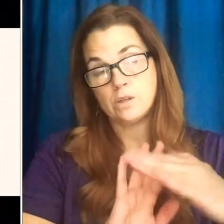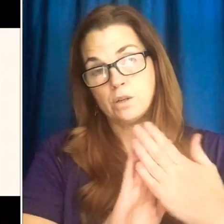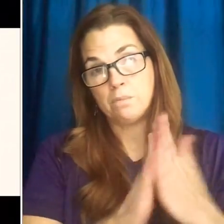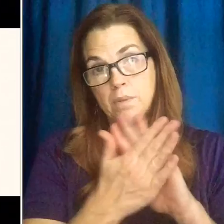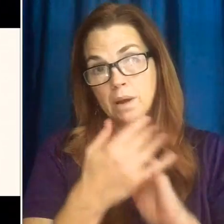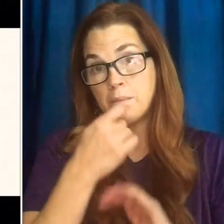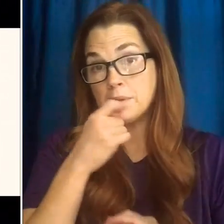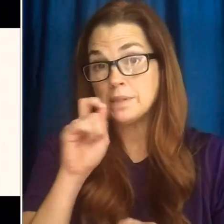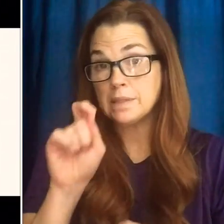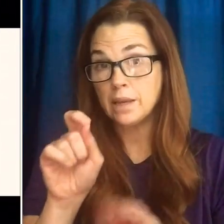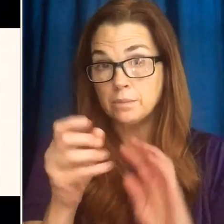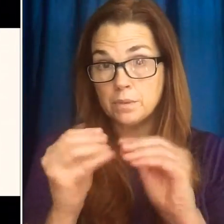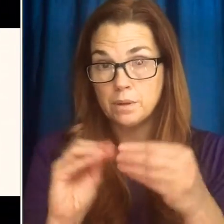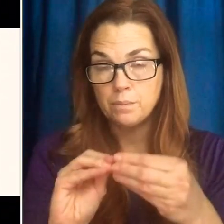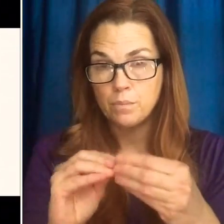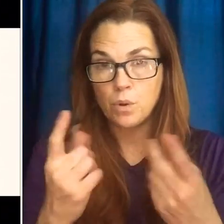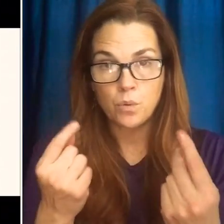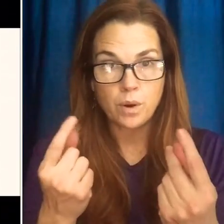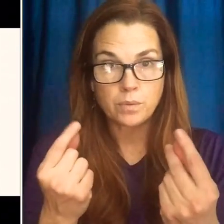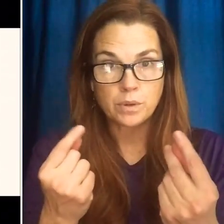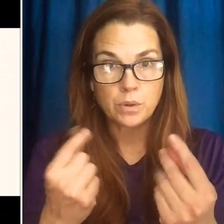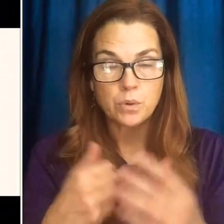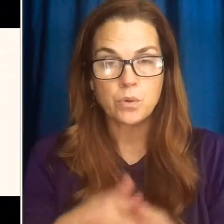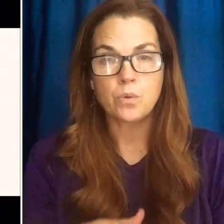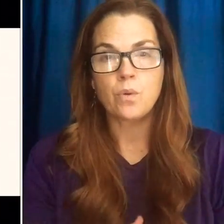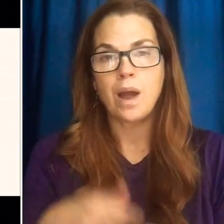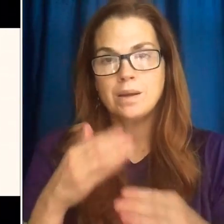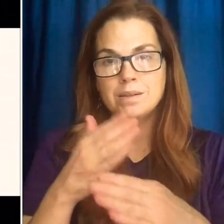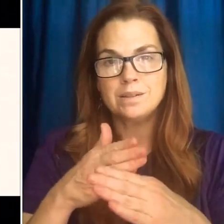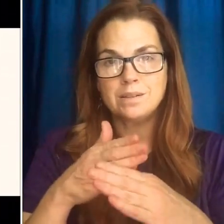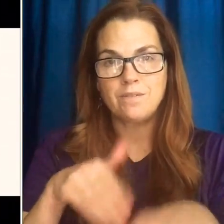numerator by the denominator.